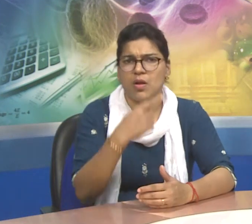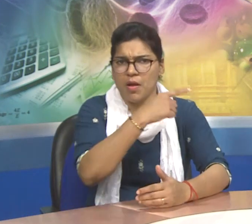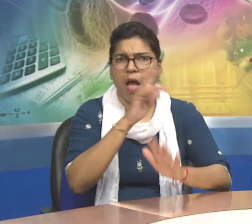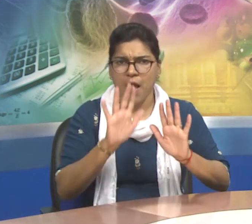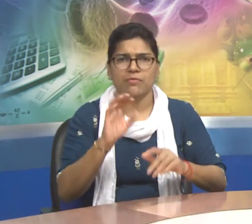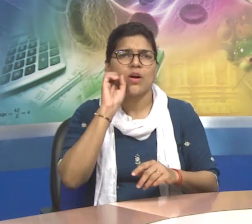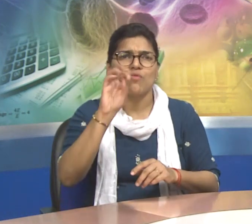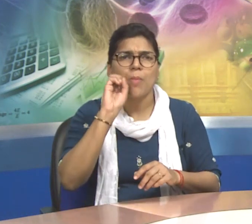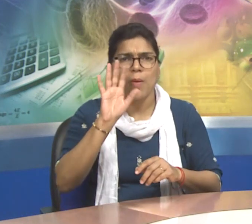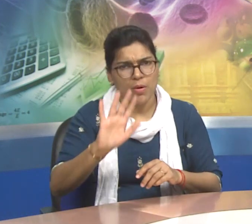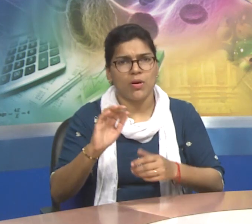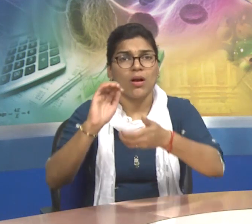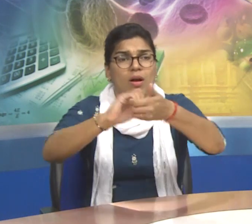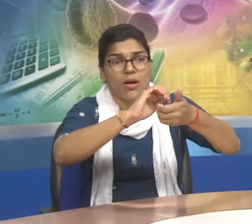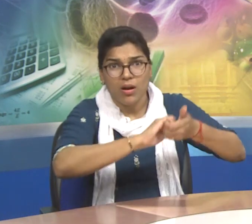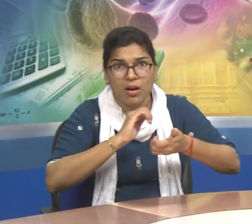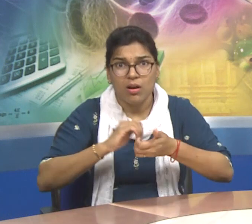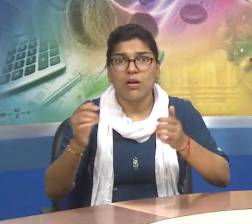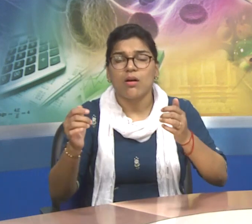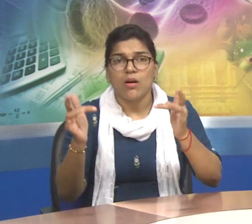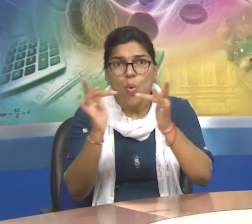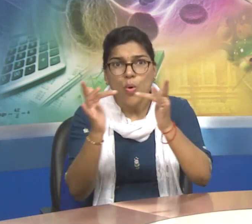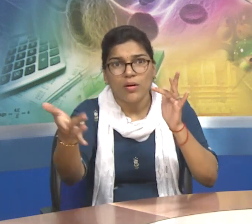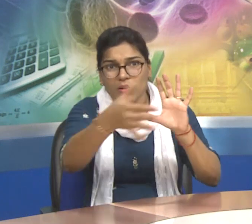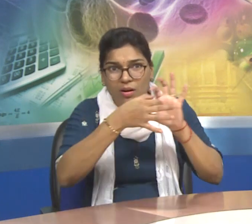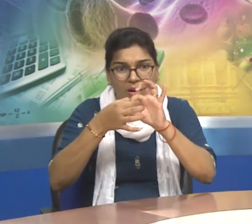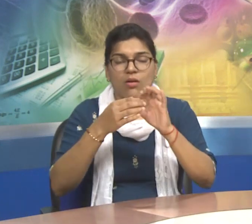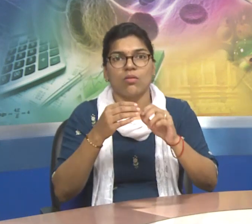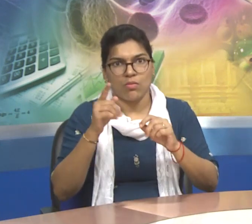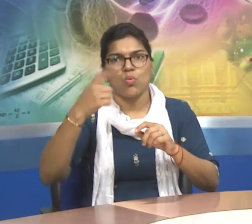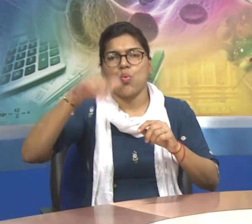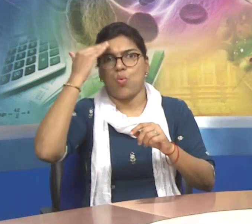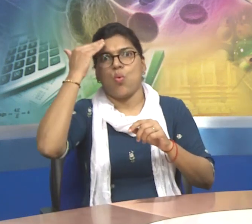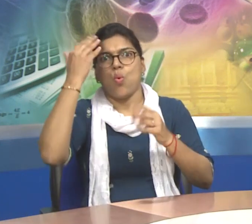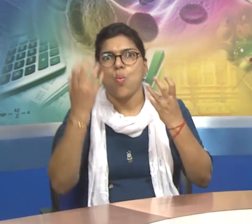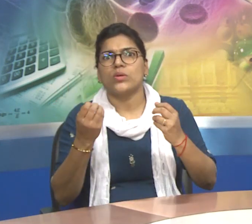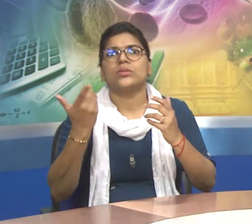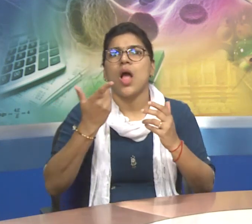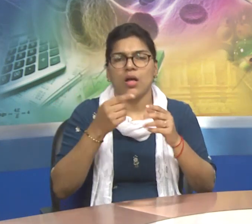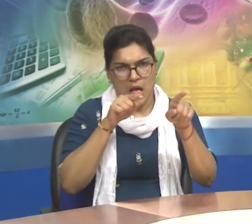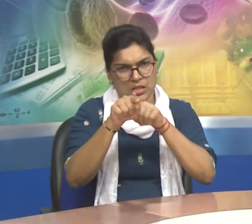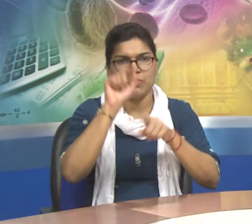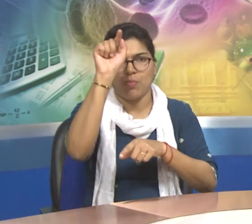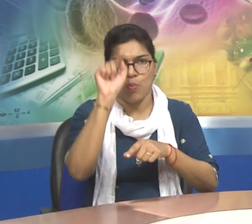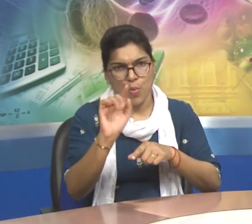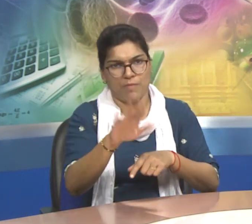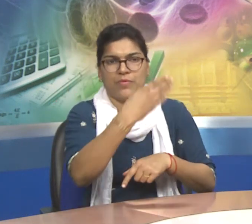These associations or networks are commonly known as consortia. The examples of some consortia